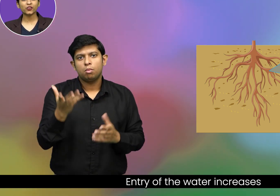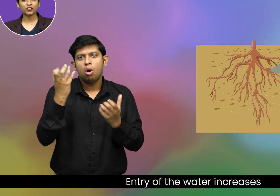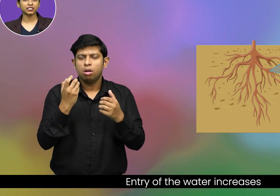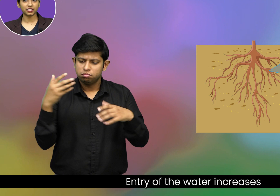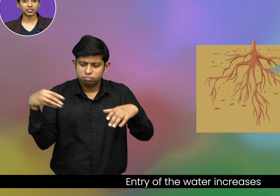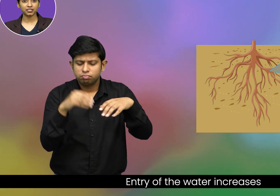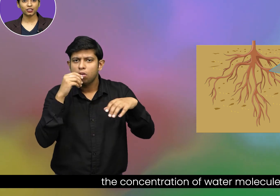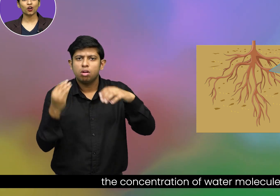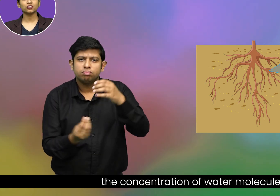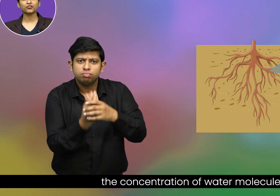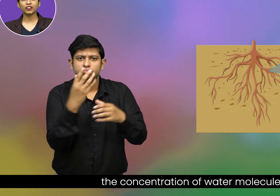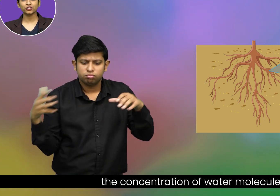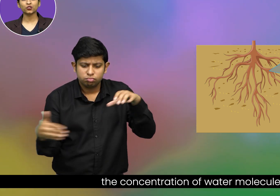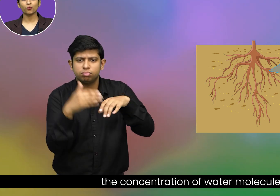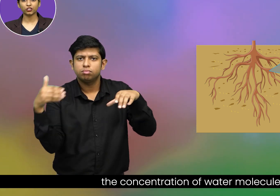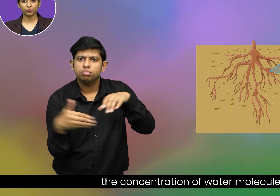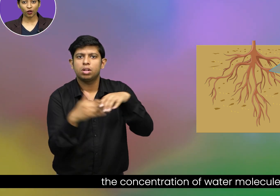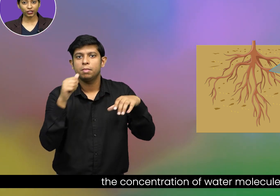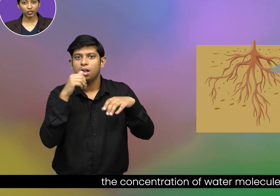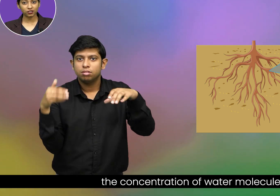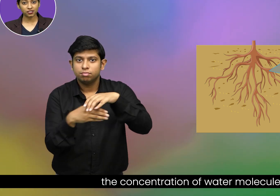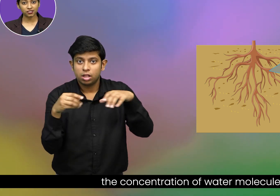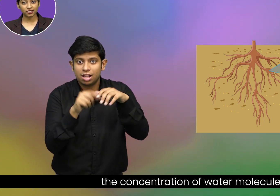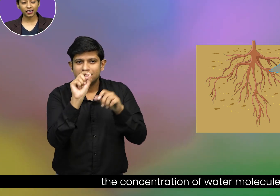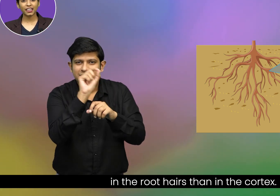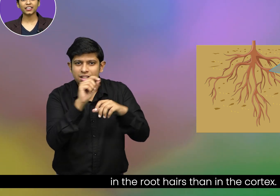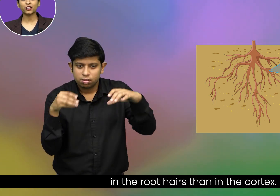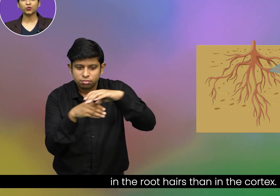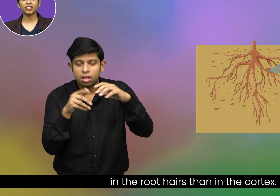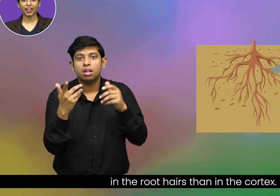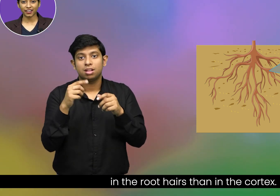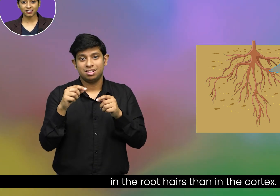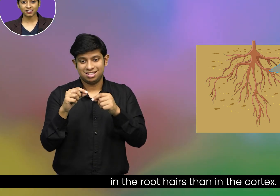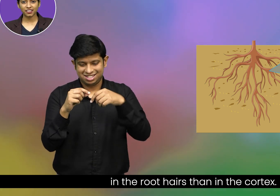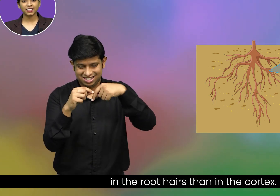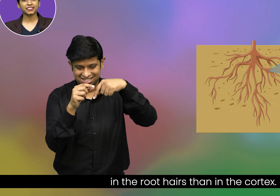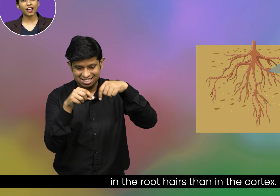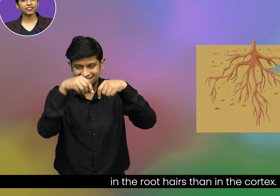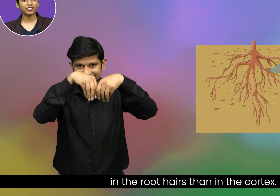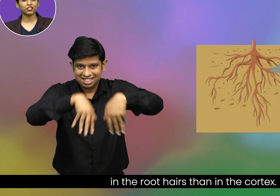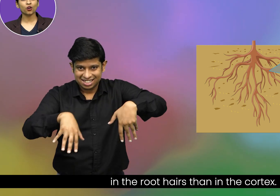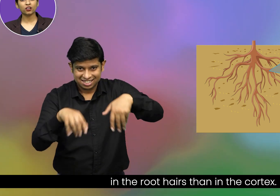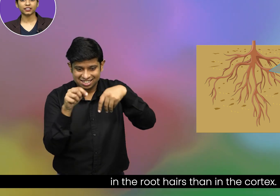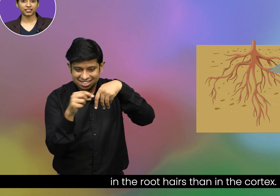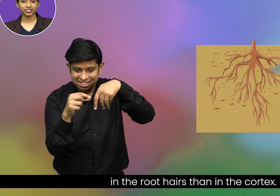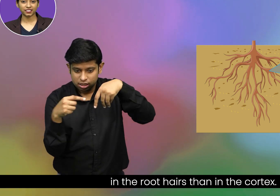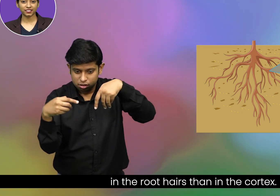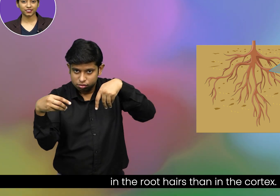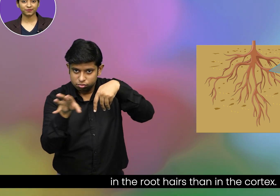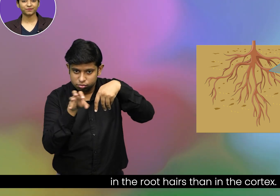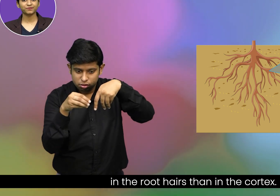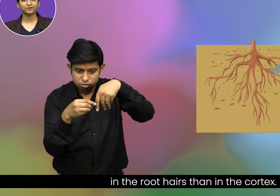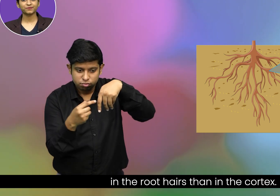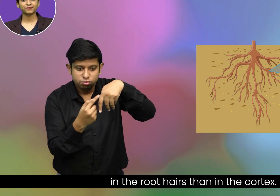water increases the concentration of water molecules in the root hairs than in the